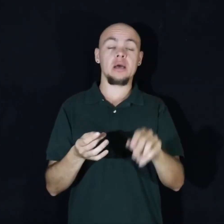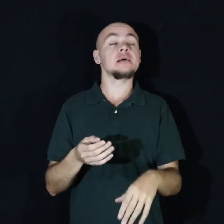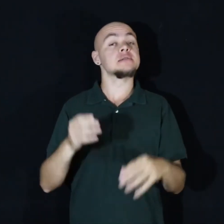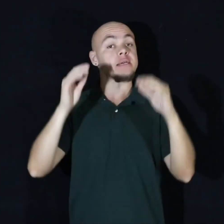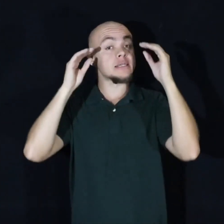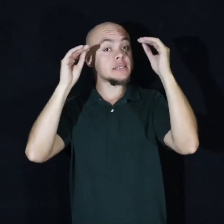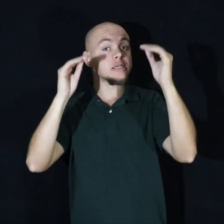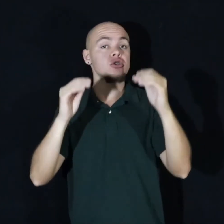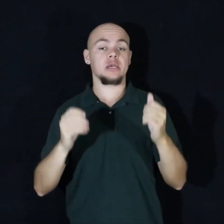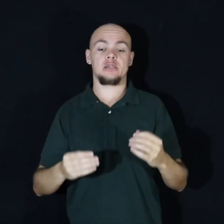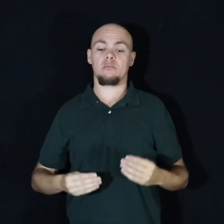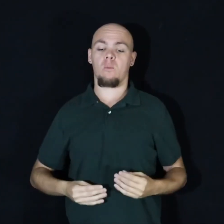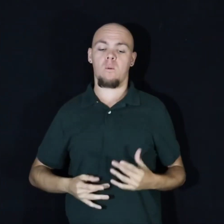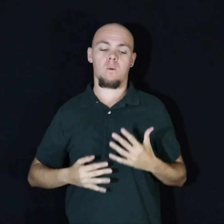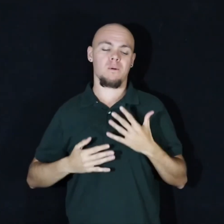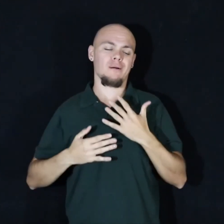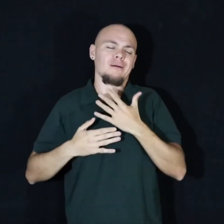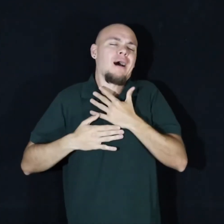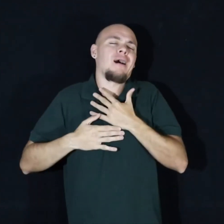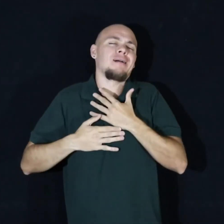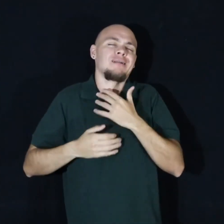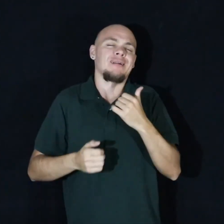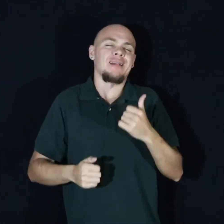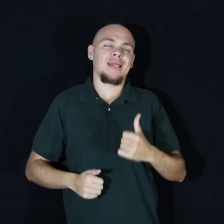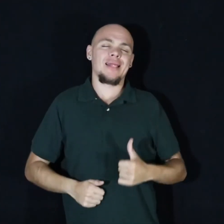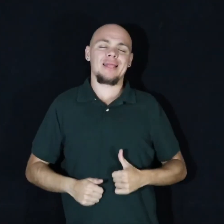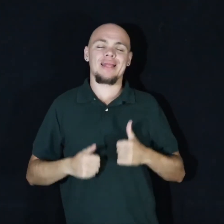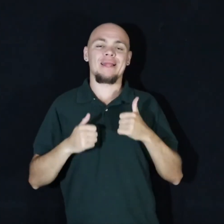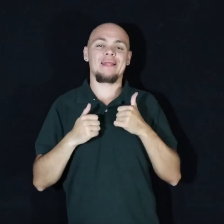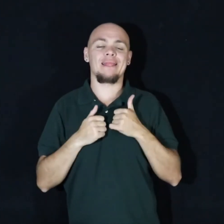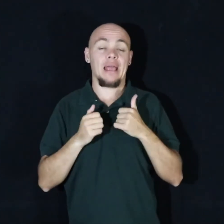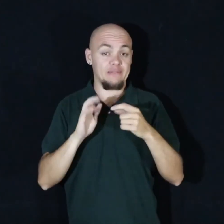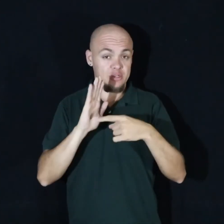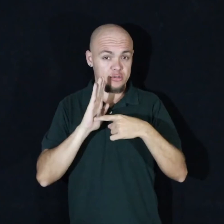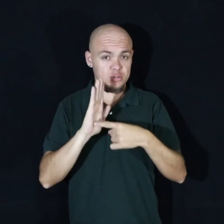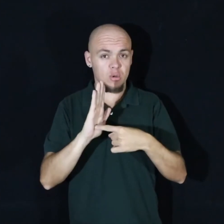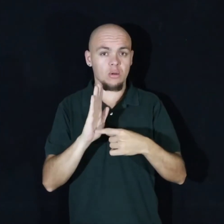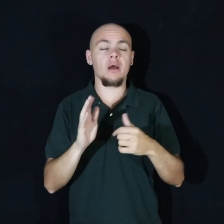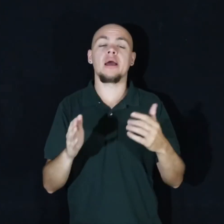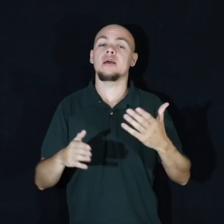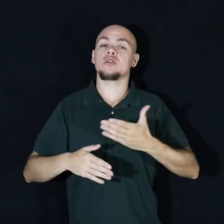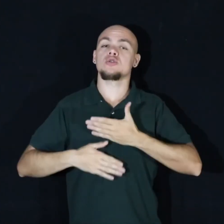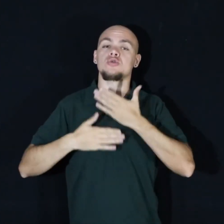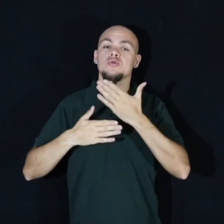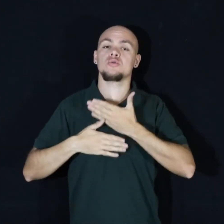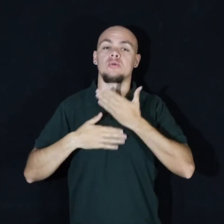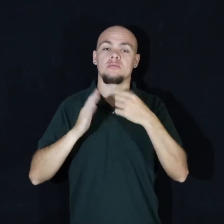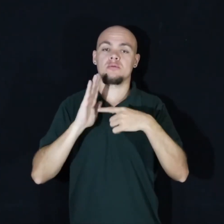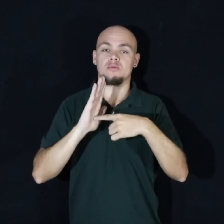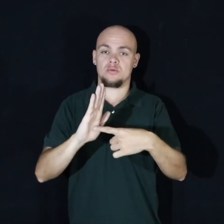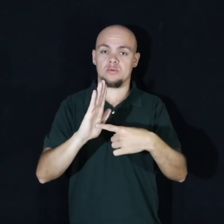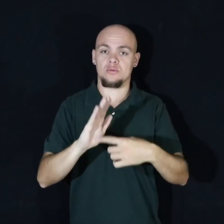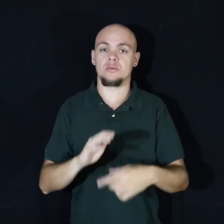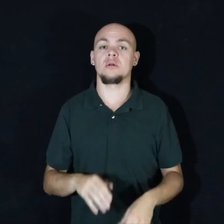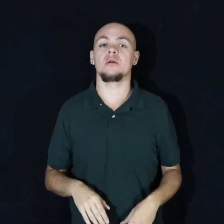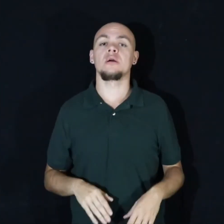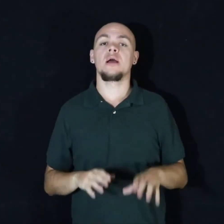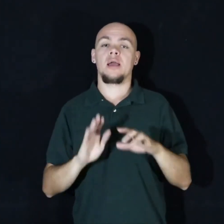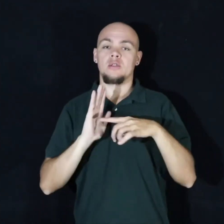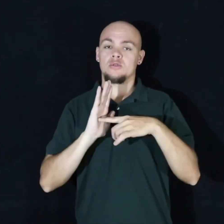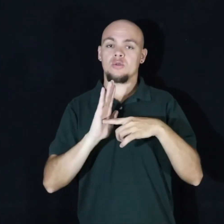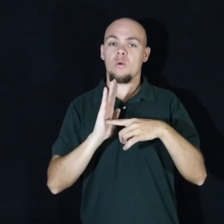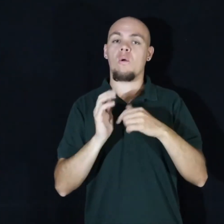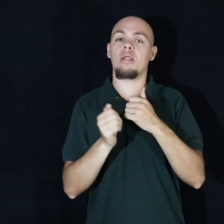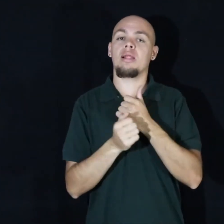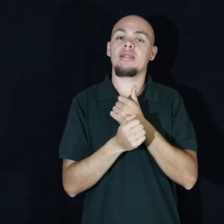not the fruit of the Spirit. So when a teaching comes in, it should bring life. Doctrine should be bringing us life and joy. It